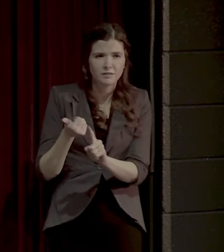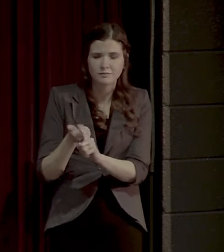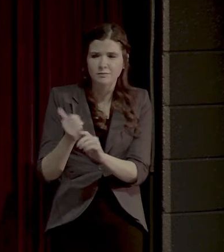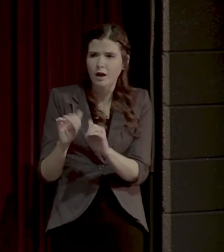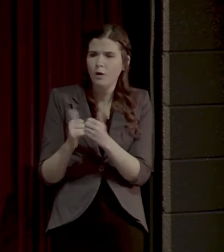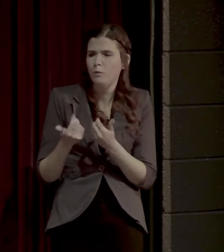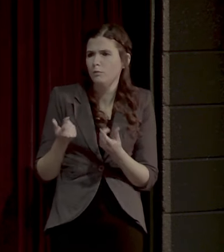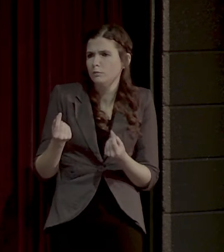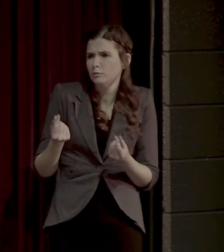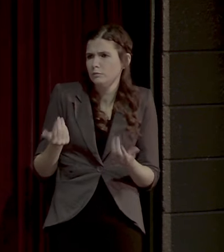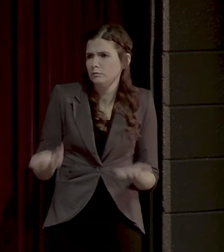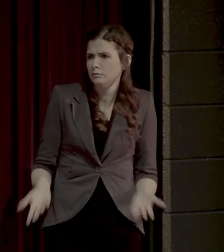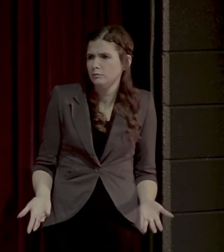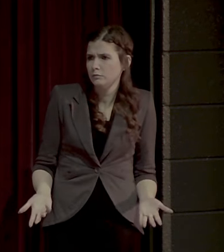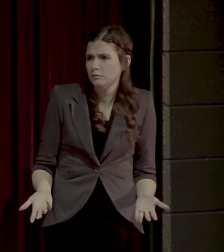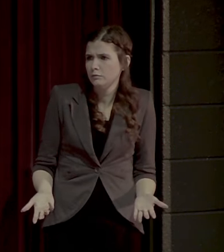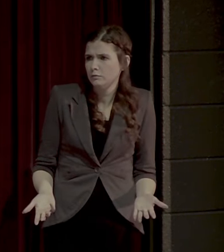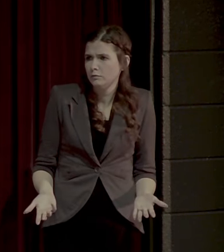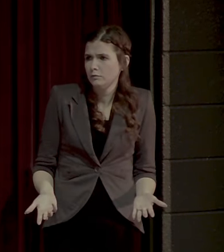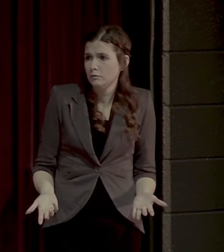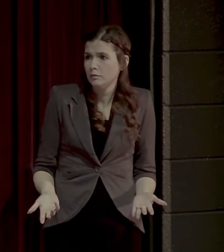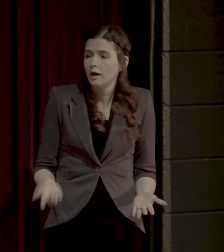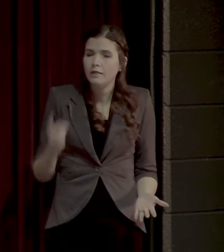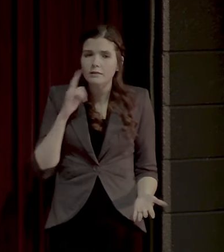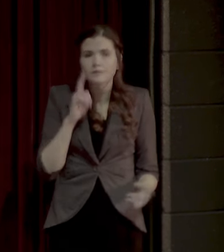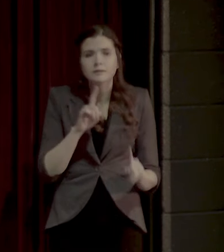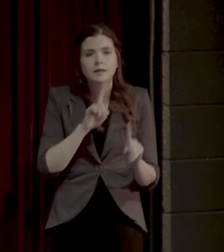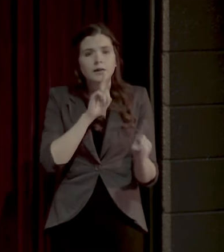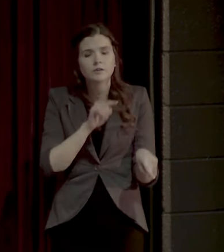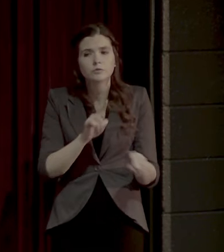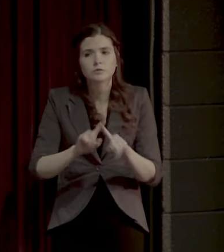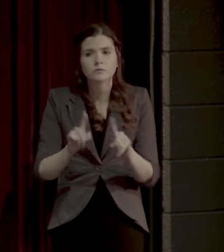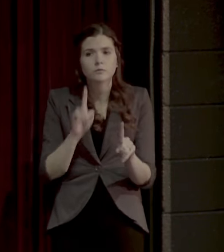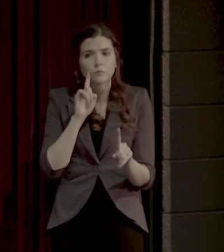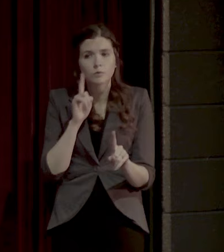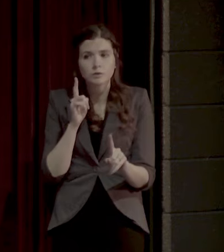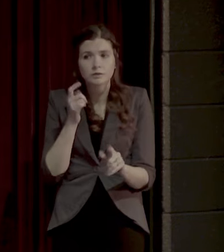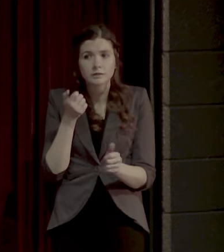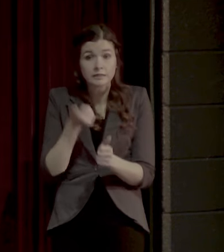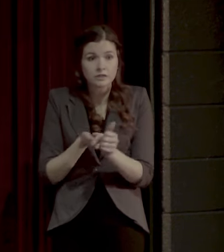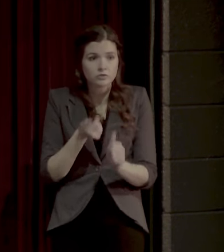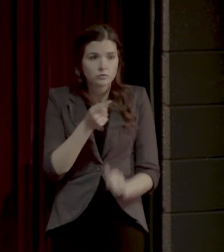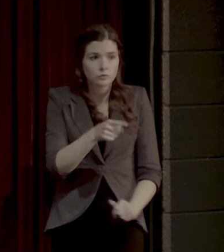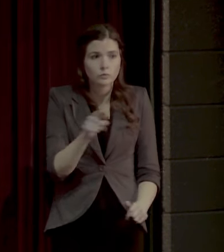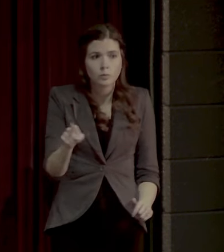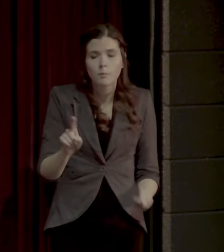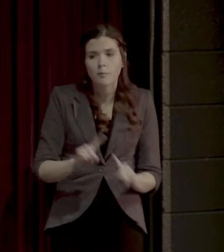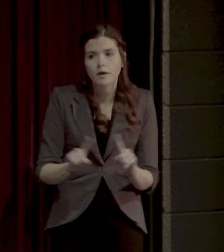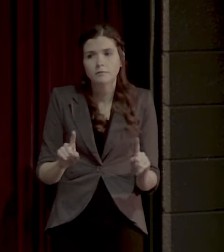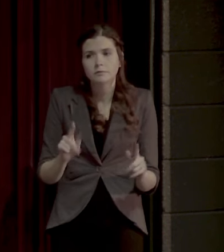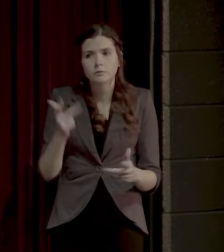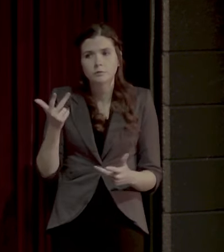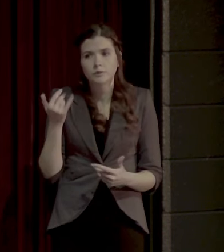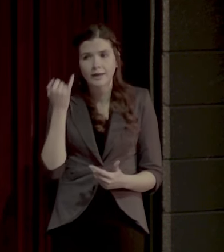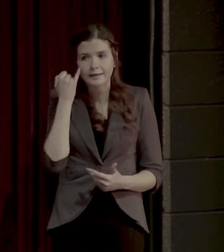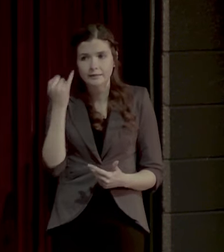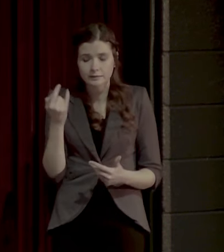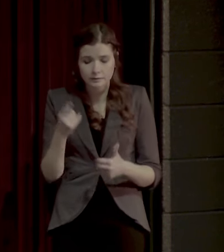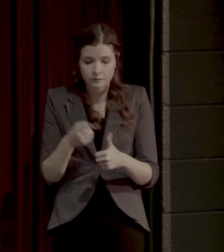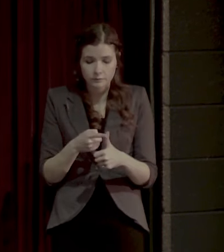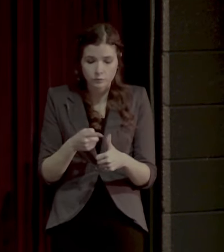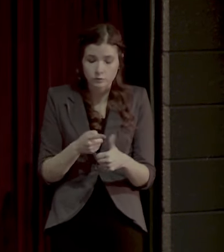that? You know, I think the answer is different for everyone, but I'd like to offer you three ideas.